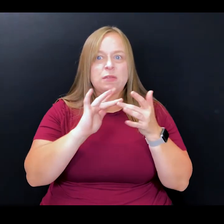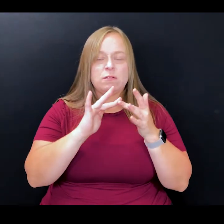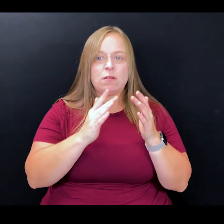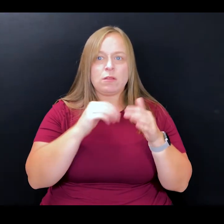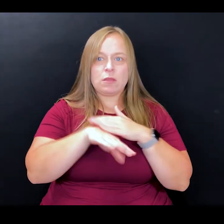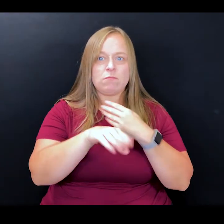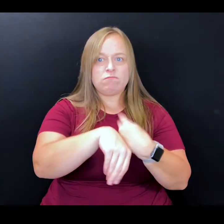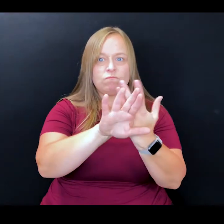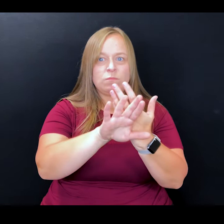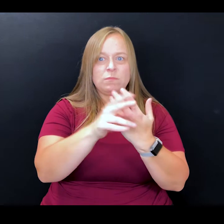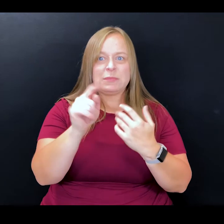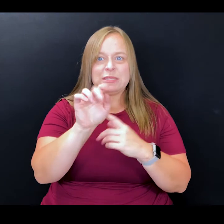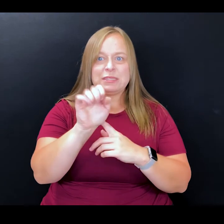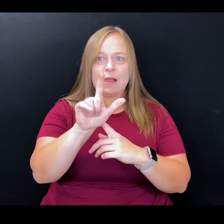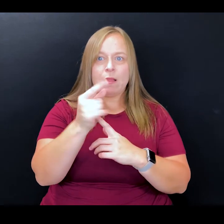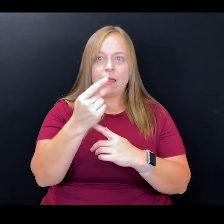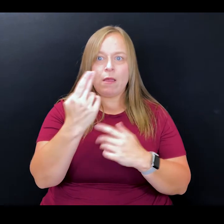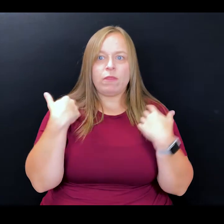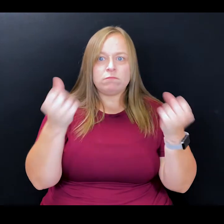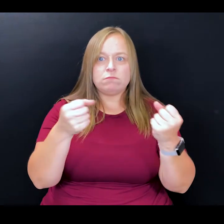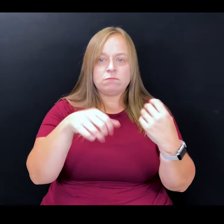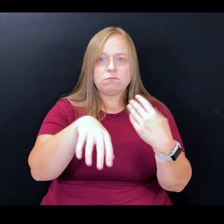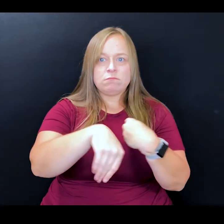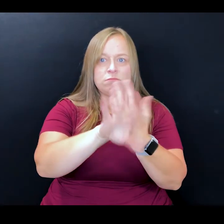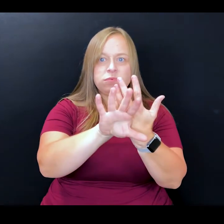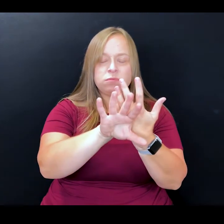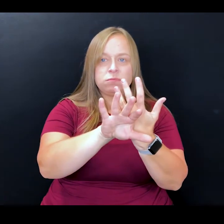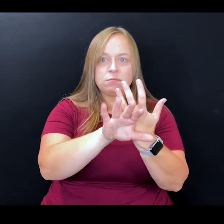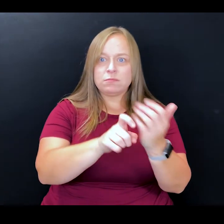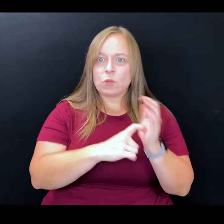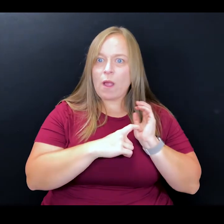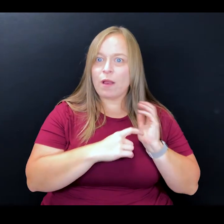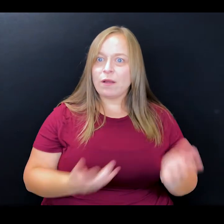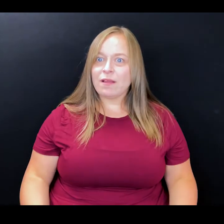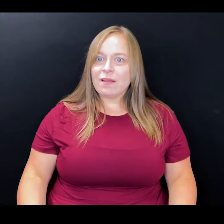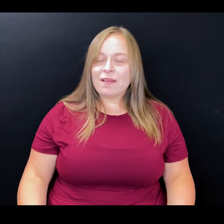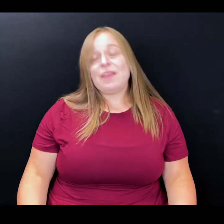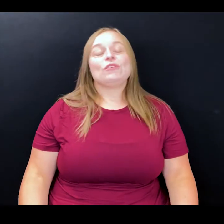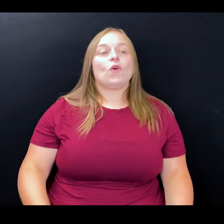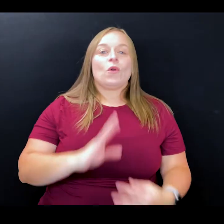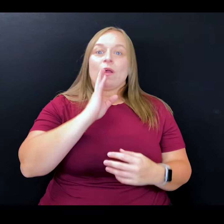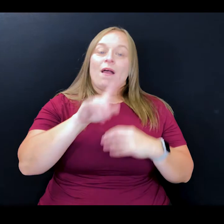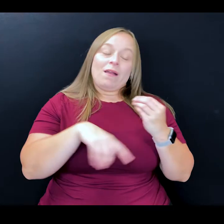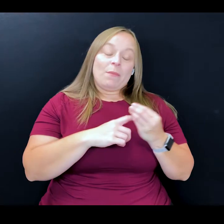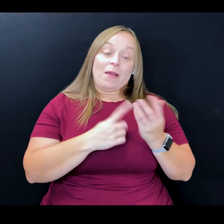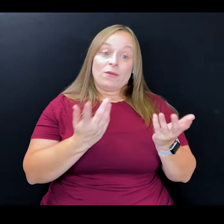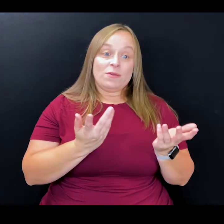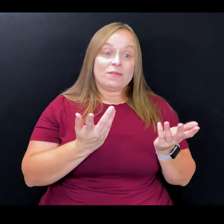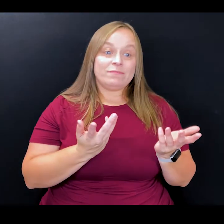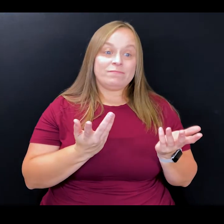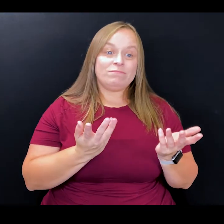you have to go get your services from telehealth, right? And so when you talk about